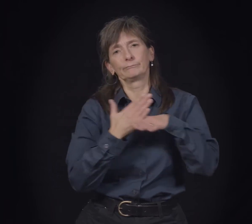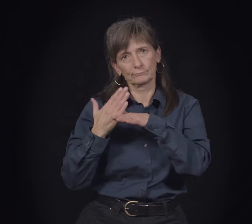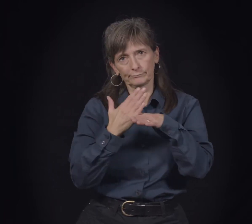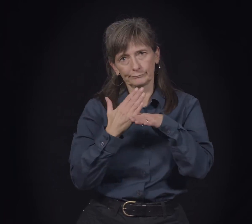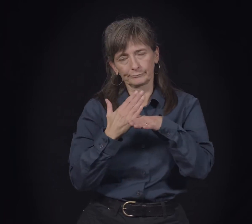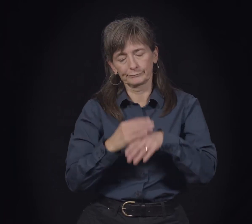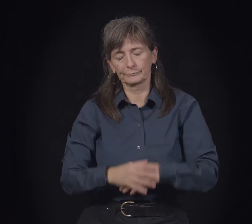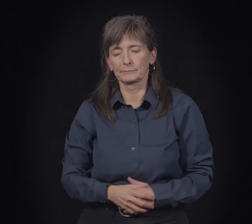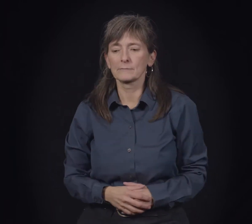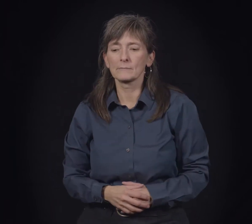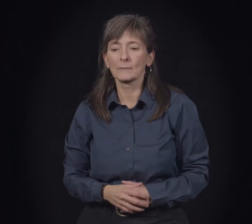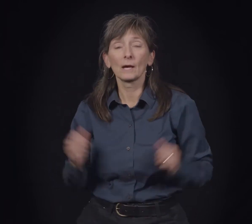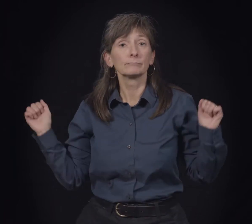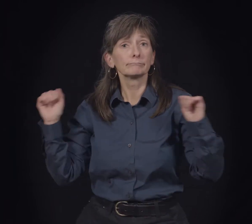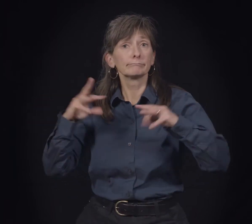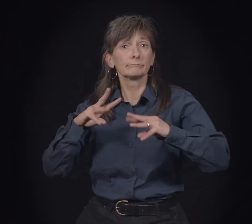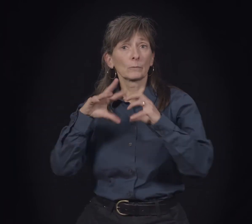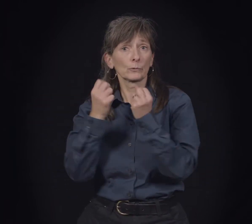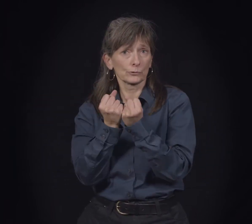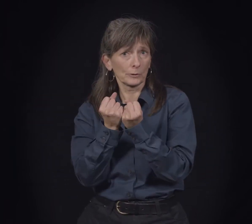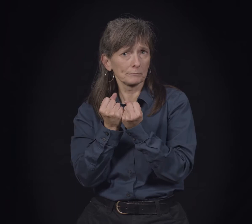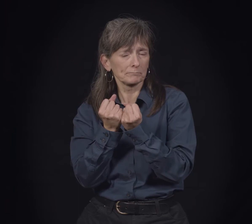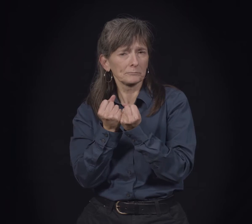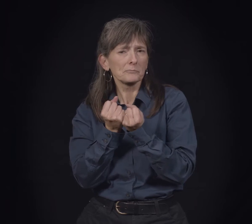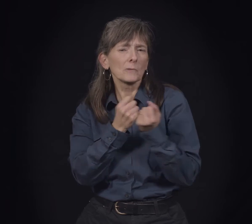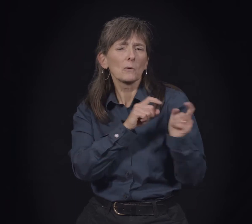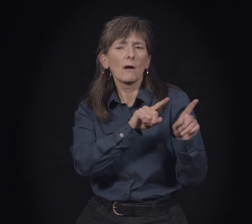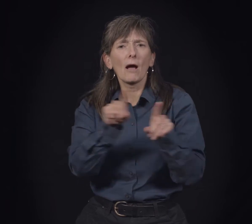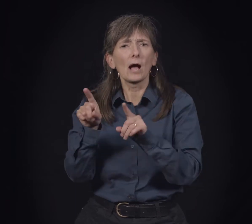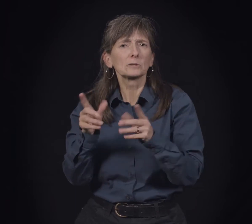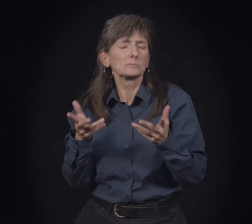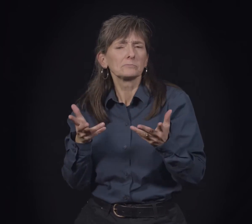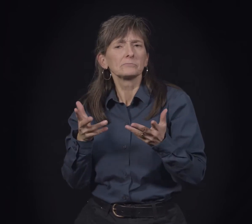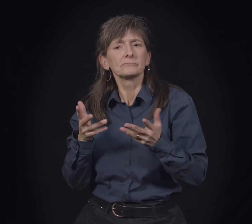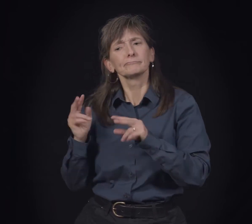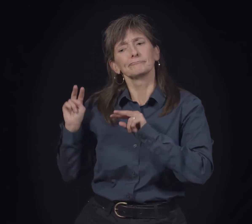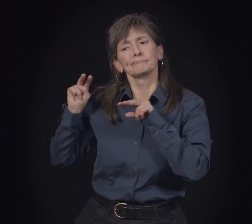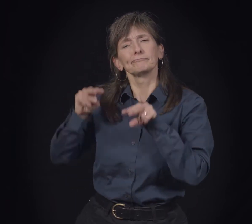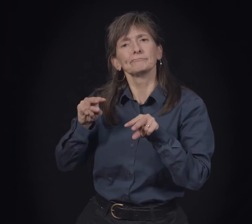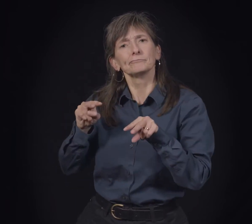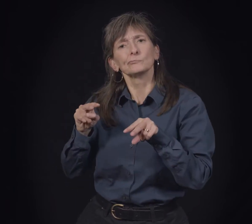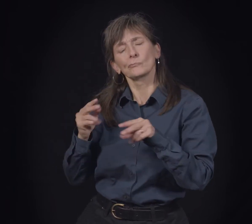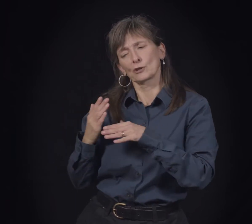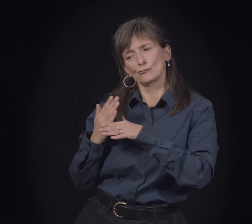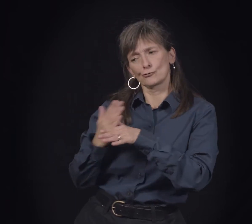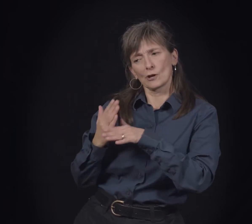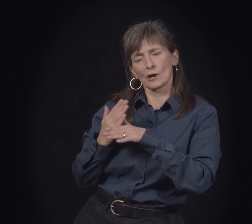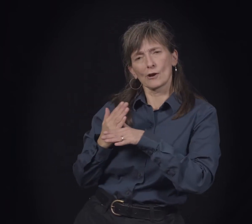During the Symposium Workshop, participants gave feedback on how to ensure a shared responsibility approach